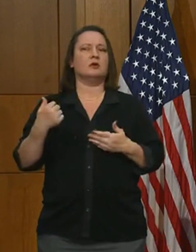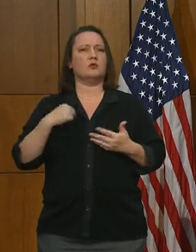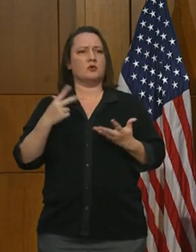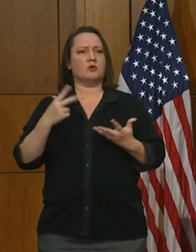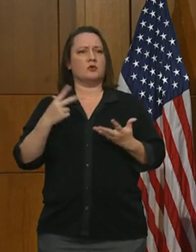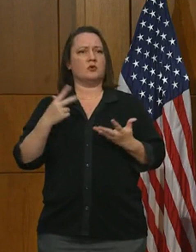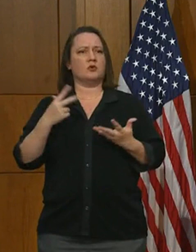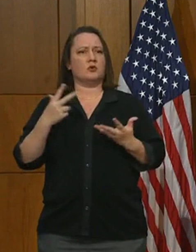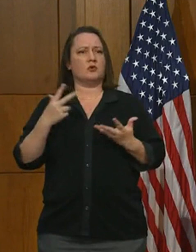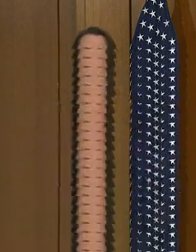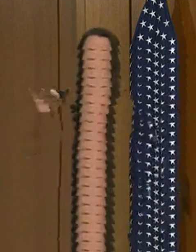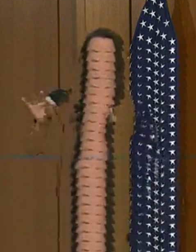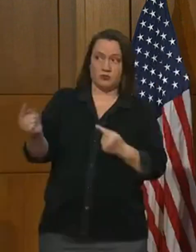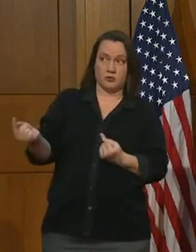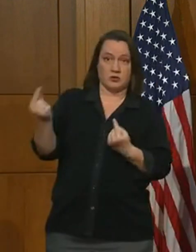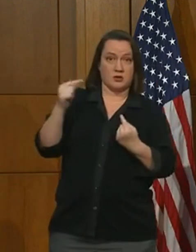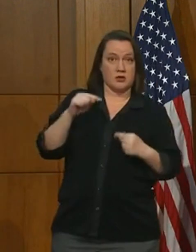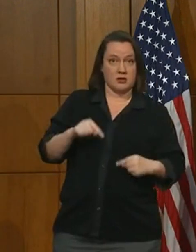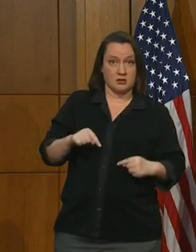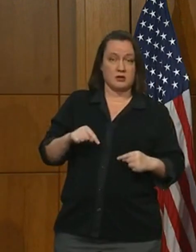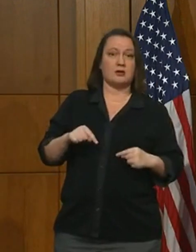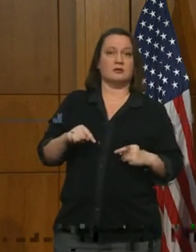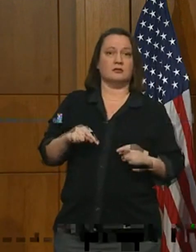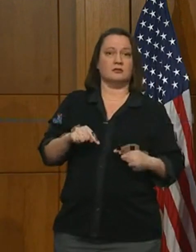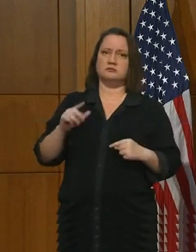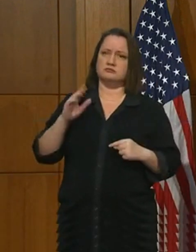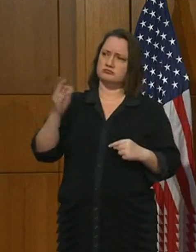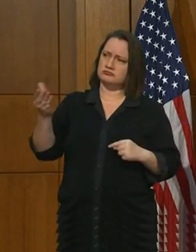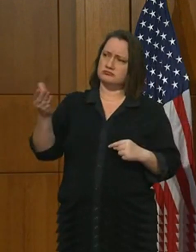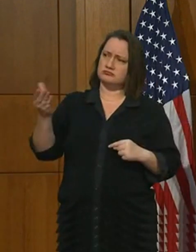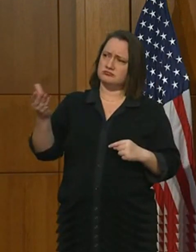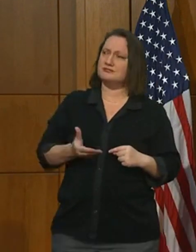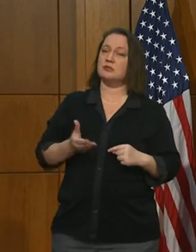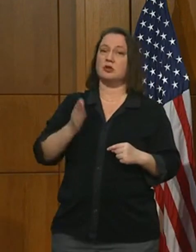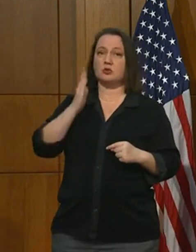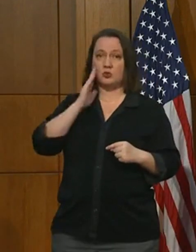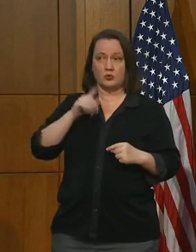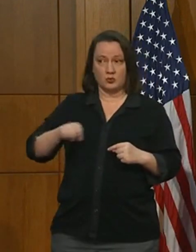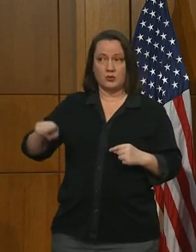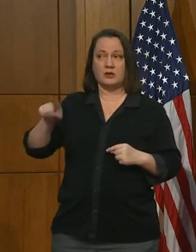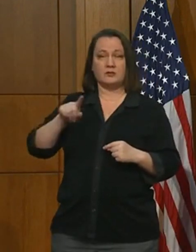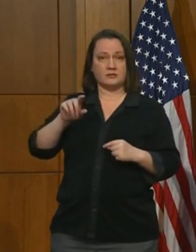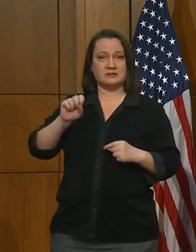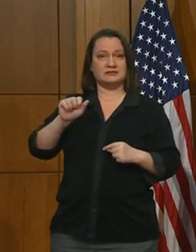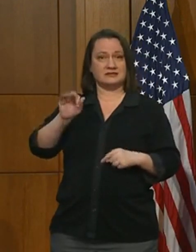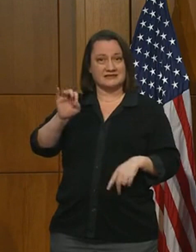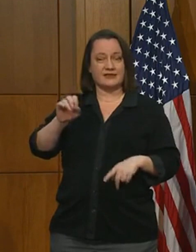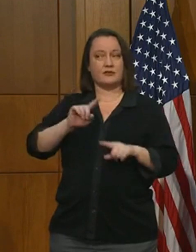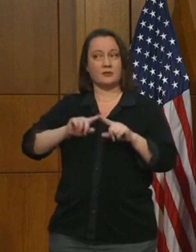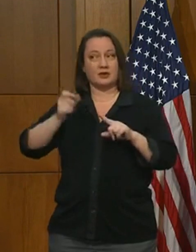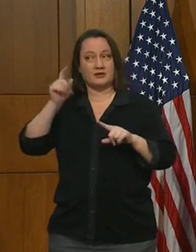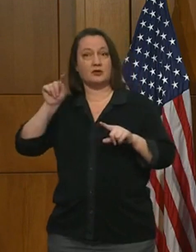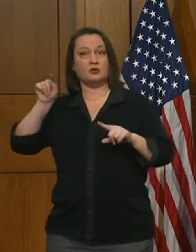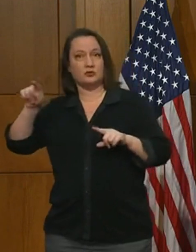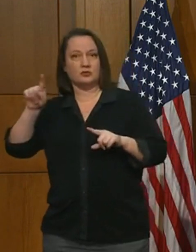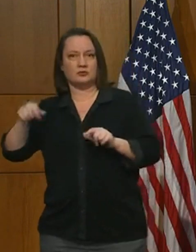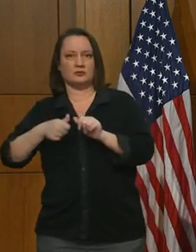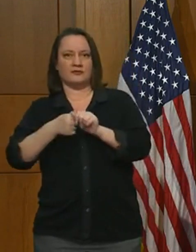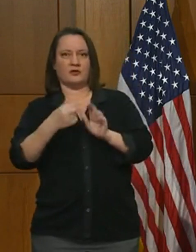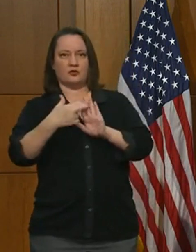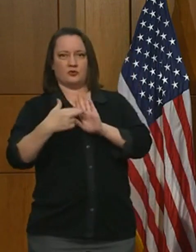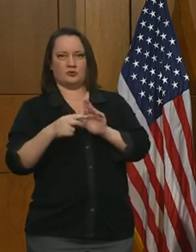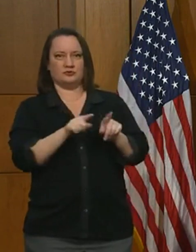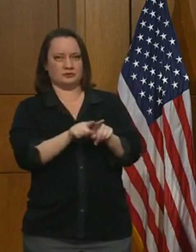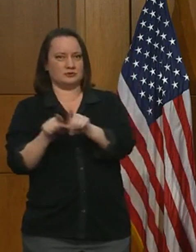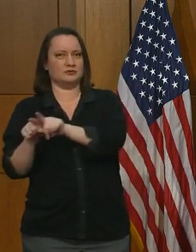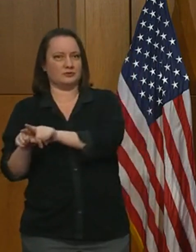they are welcome and they're going to be safe. But we're going to ask them to comply with the rules. And we have established an